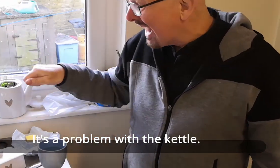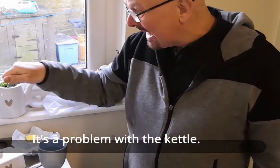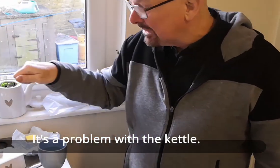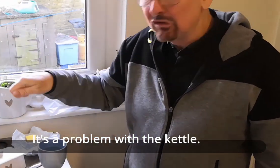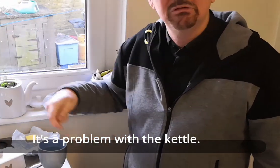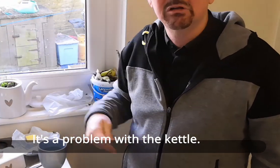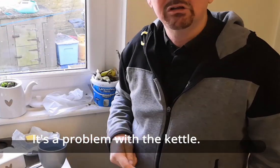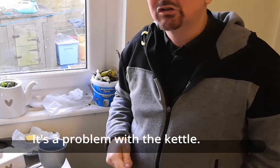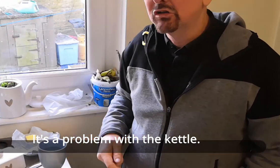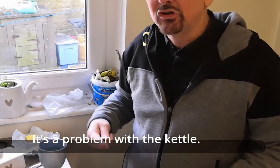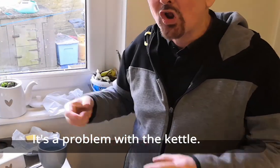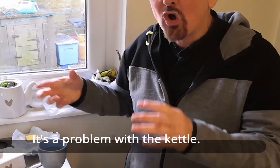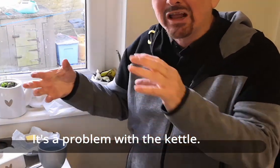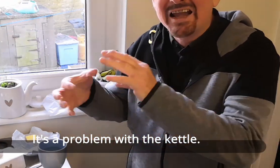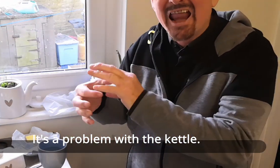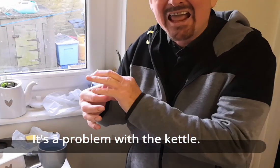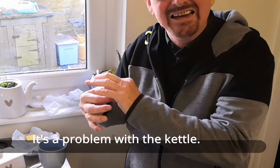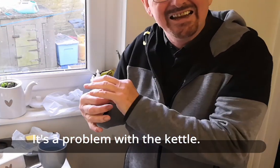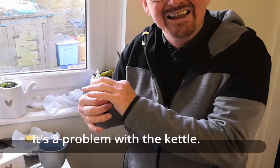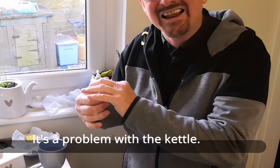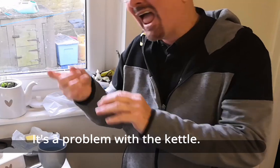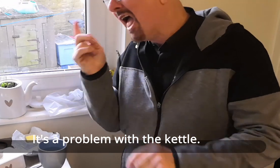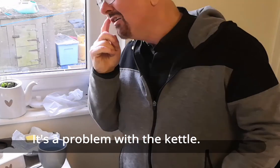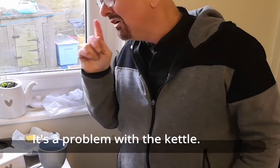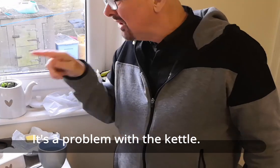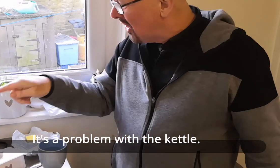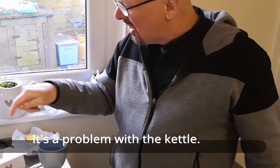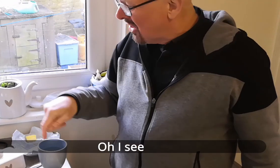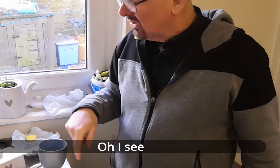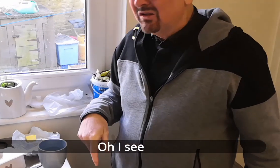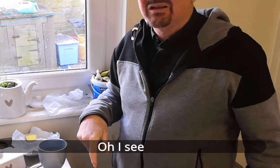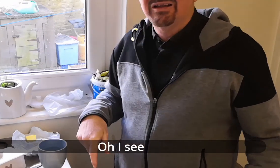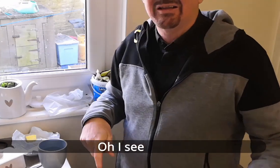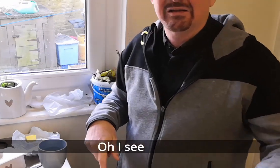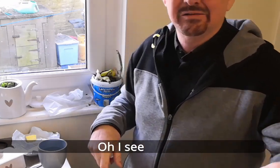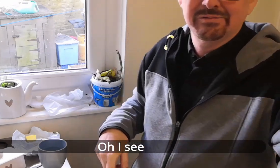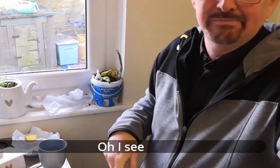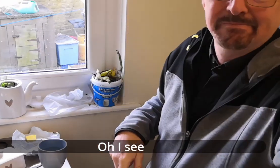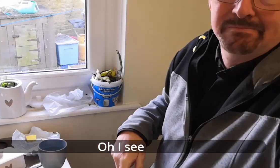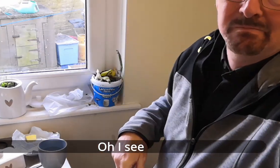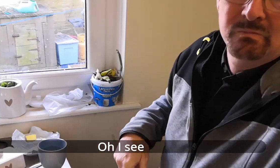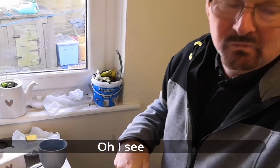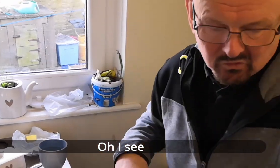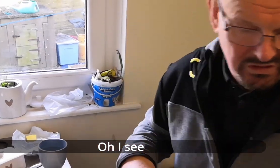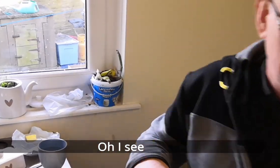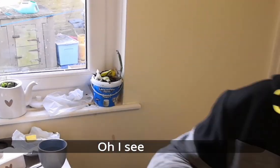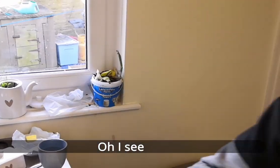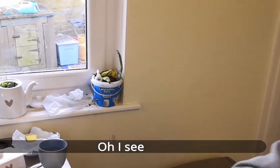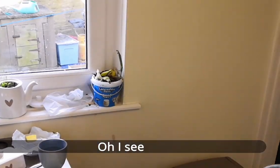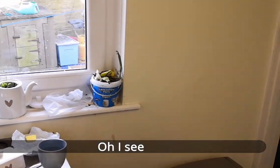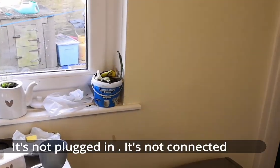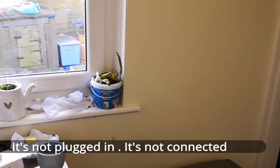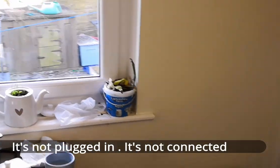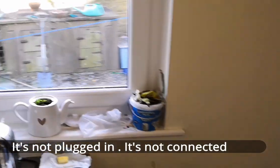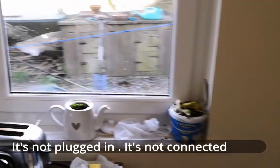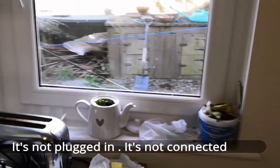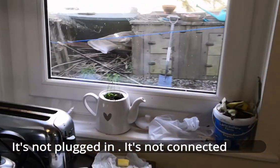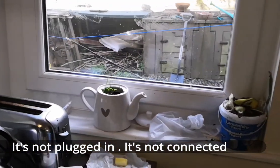It's a with the kettle. Oh I see. It's the socket. It's not plugged in. It's not